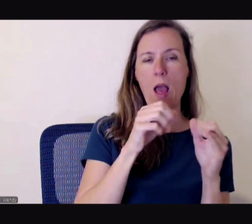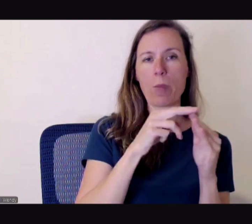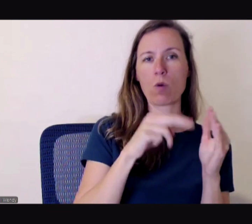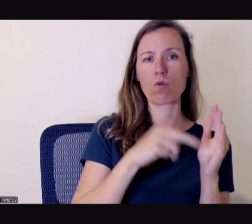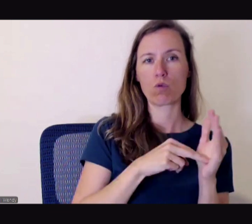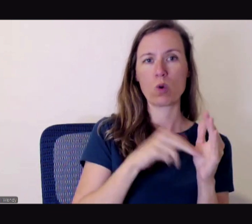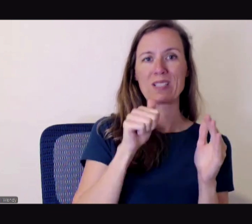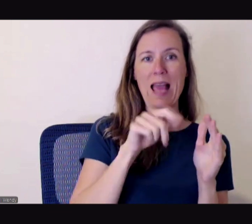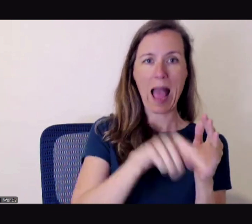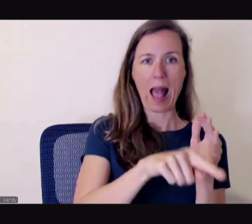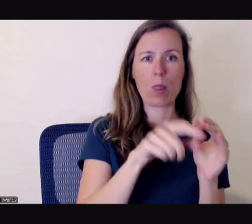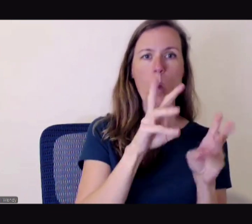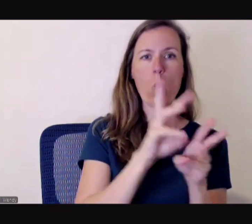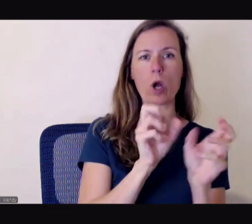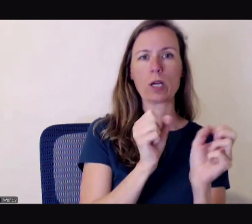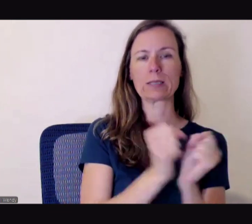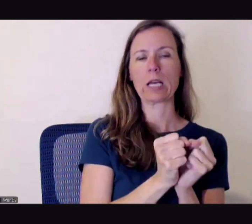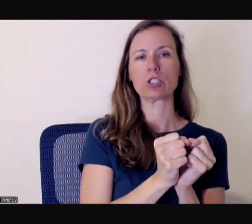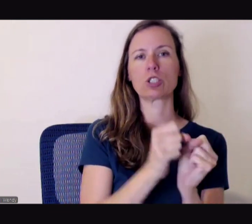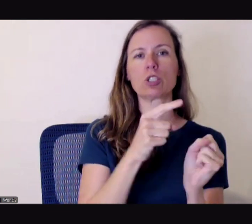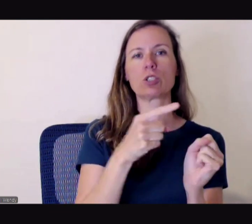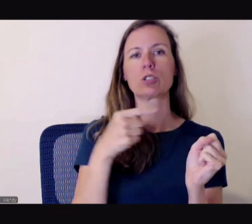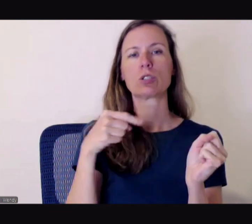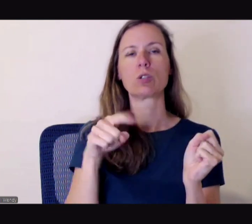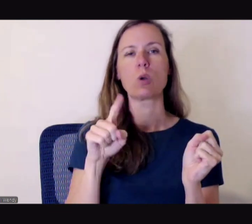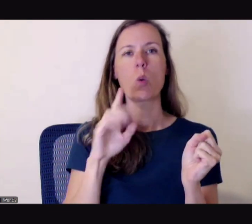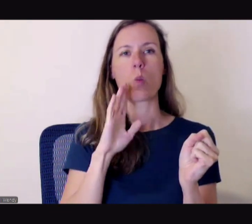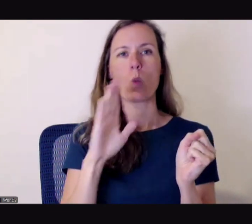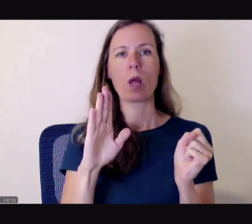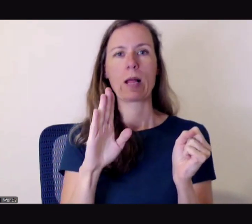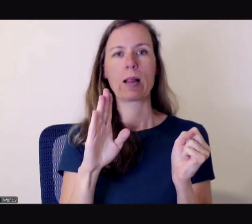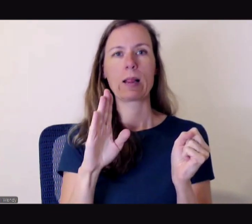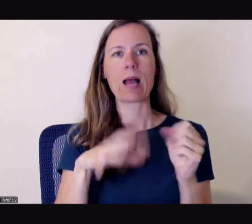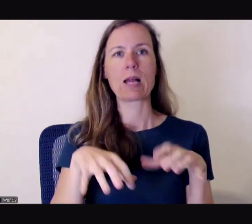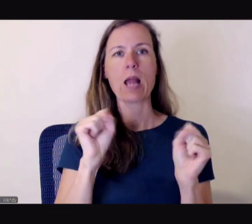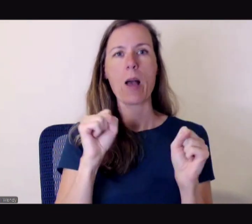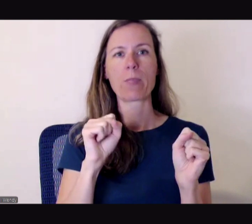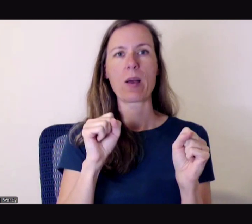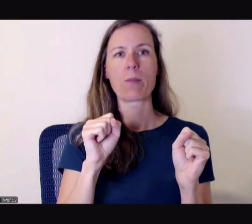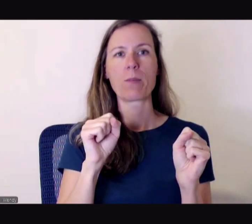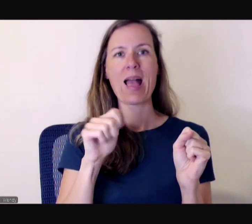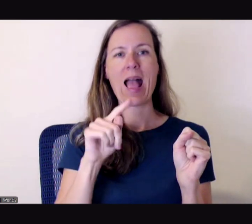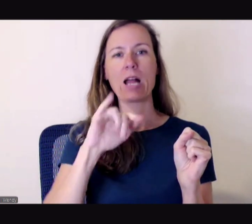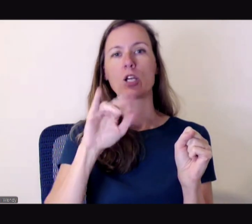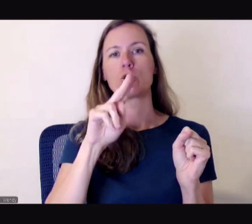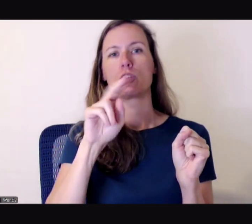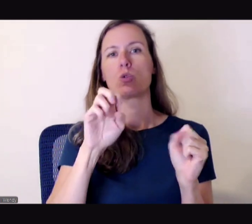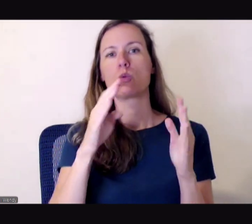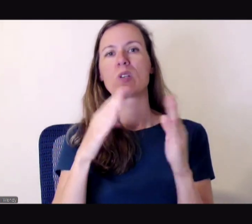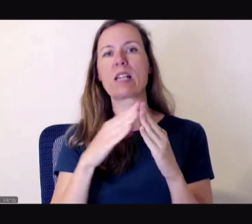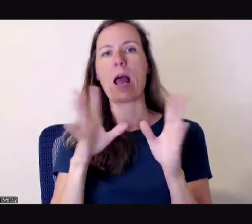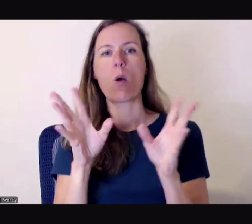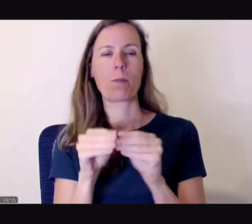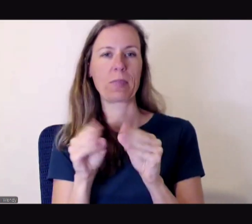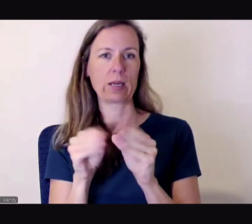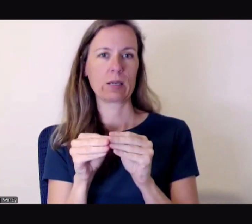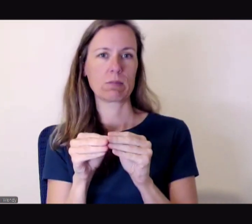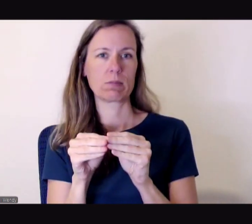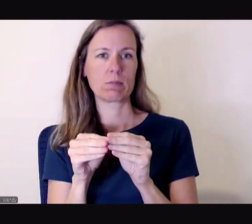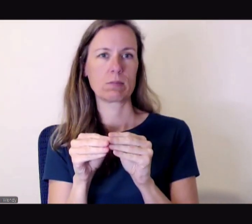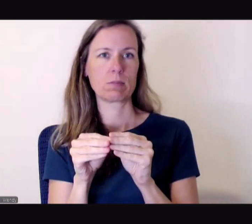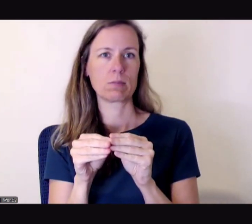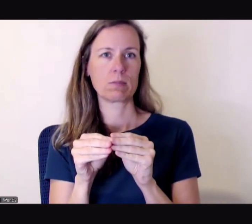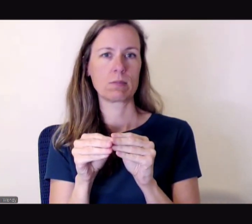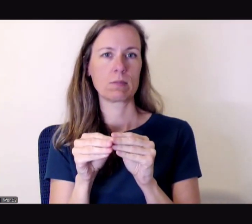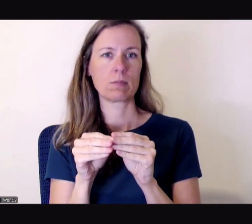work session. We will endeavor to adopt them at the June town meeting because that's,